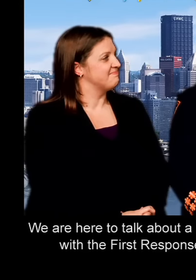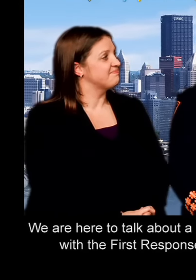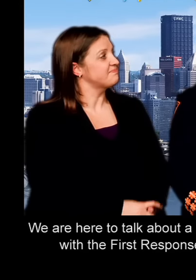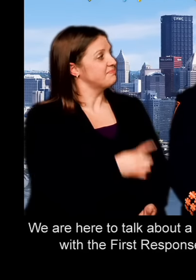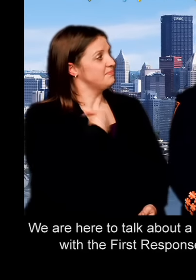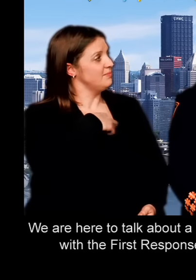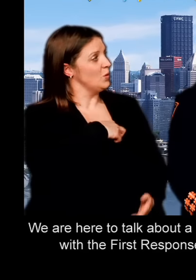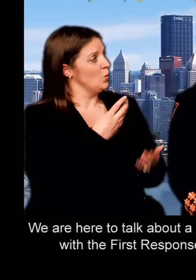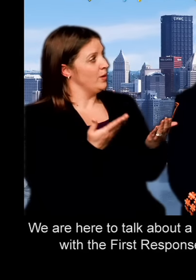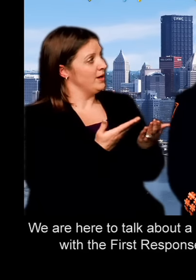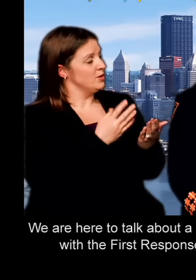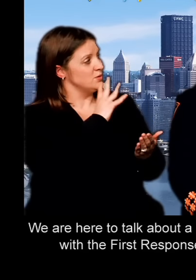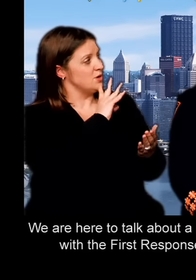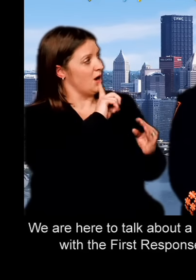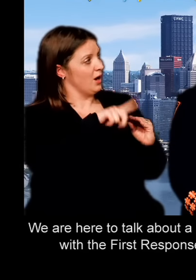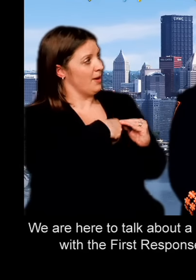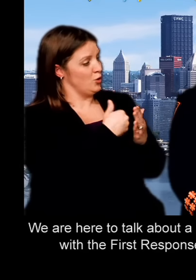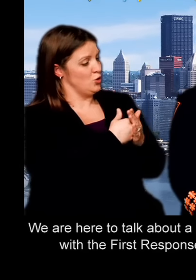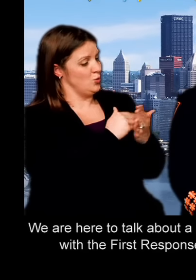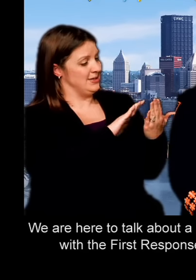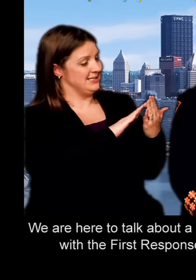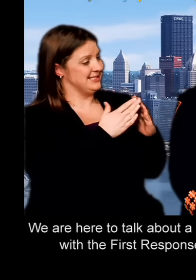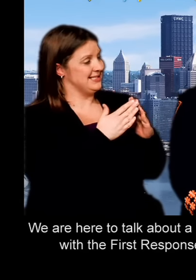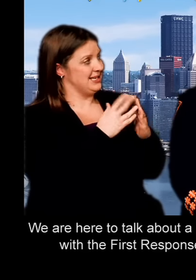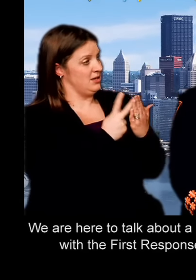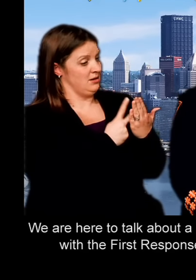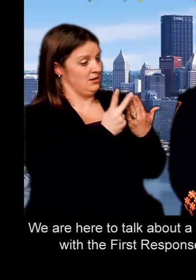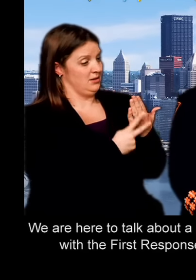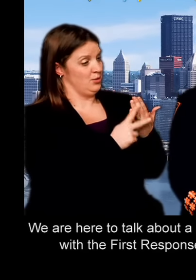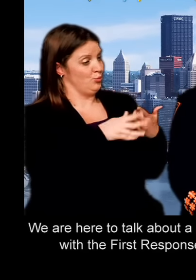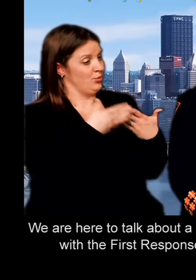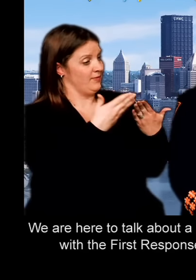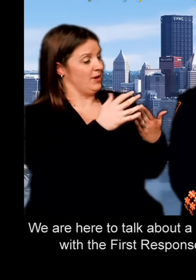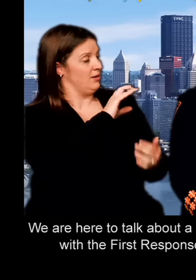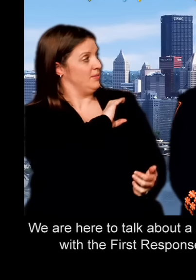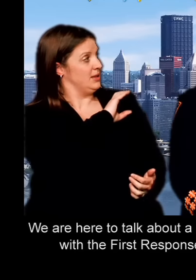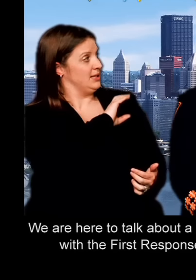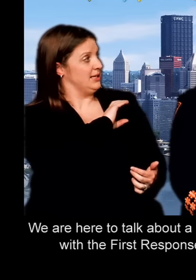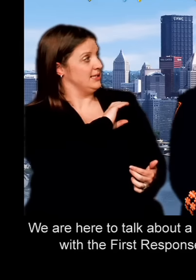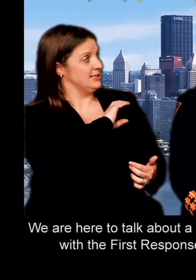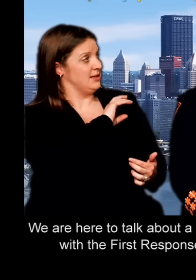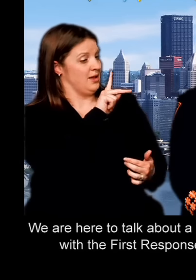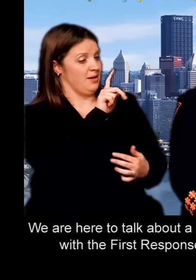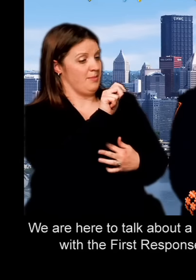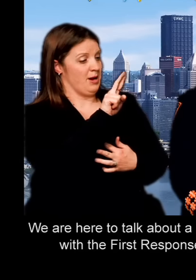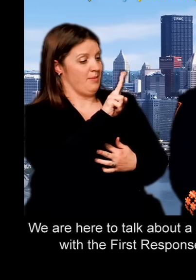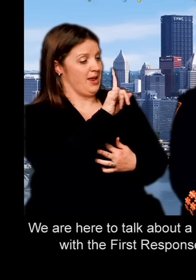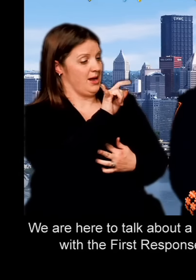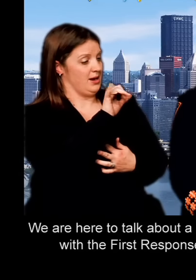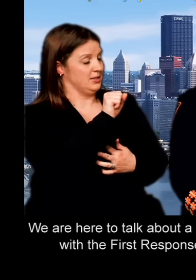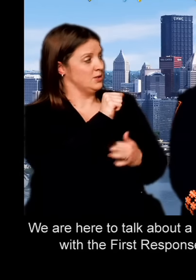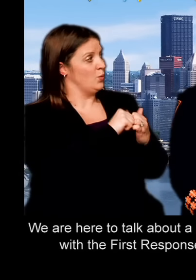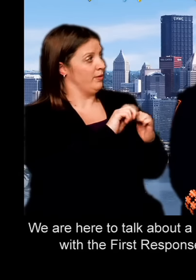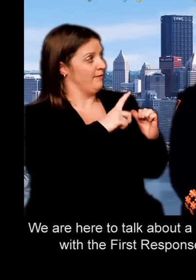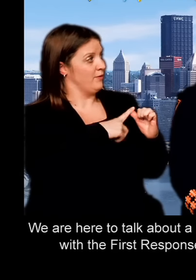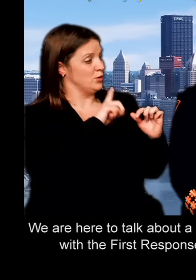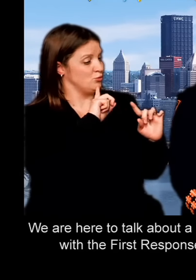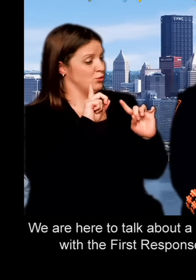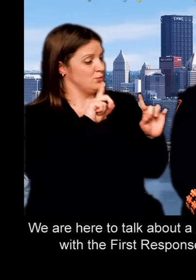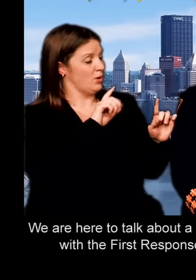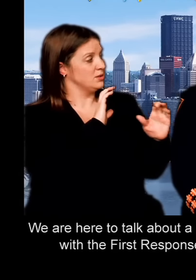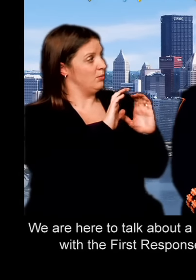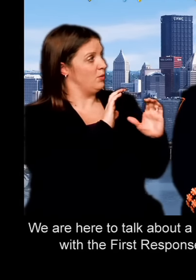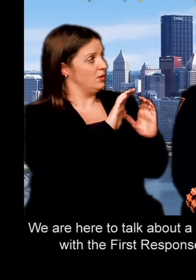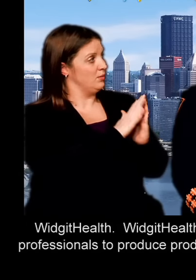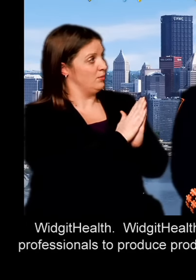We're here to talk about a new city initiative to provide police and paramedics with first response communications book, which